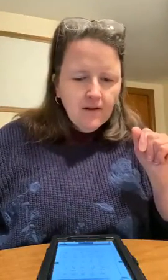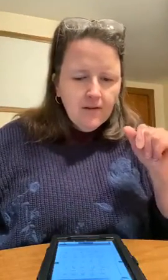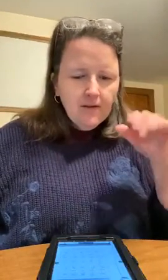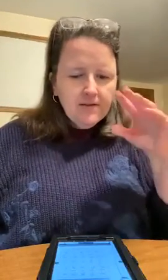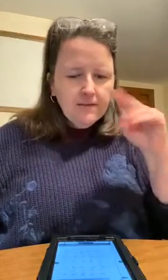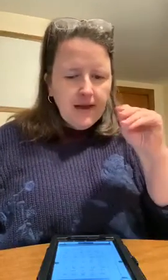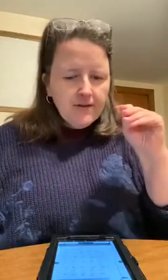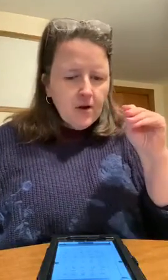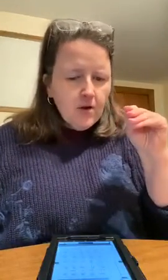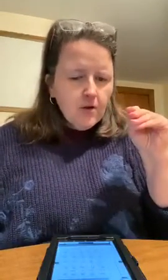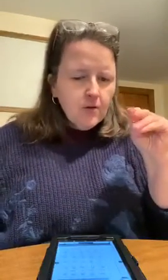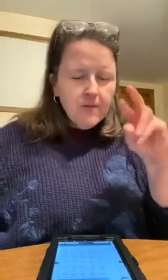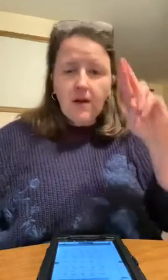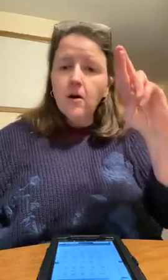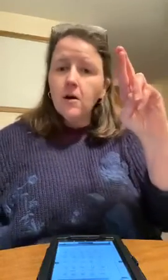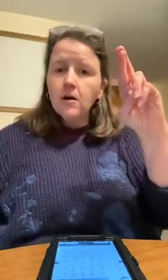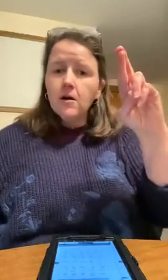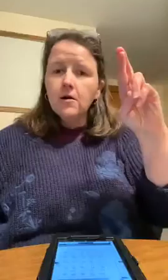there's the flattened O, the R,